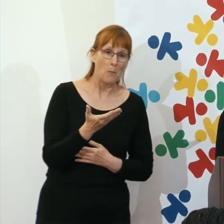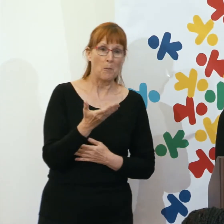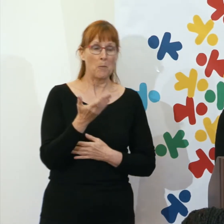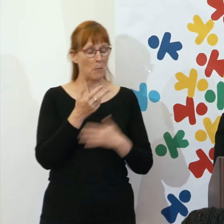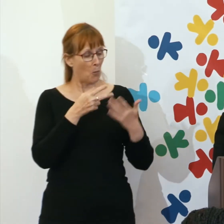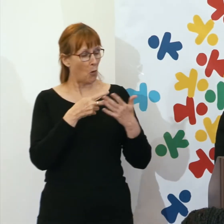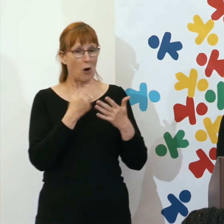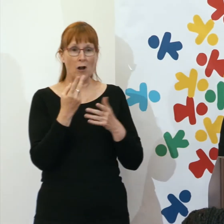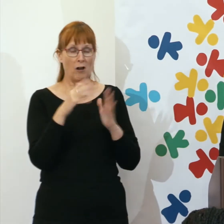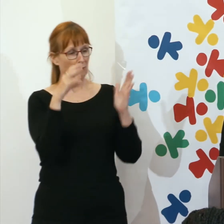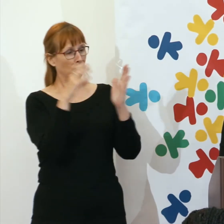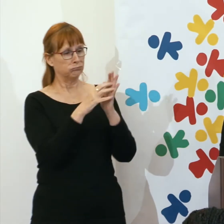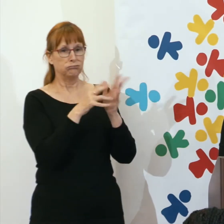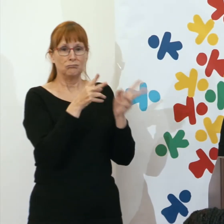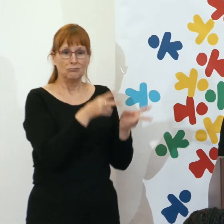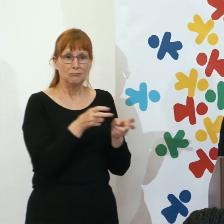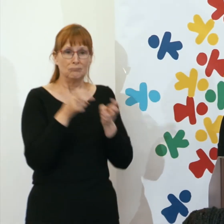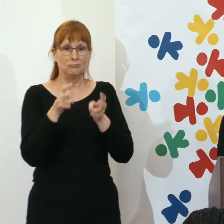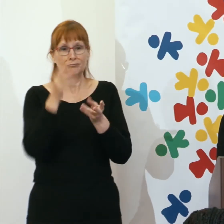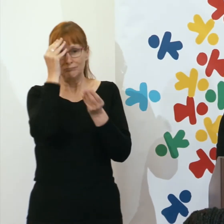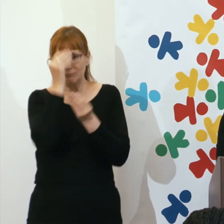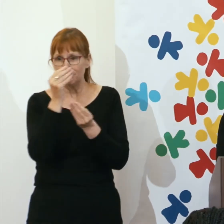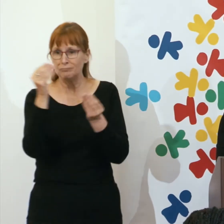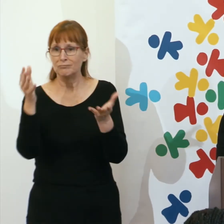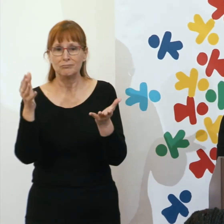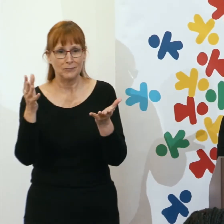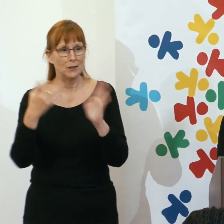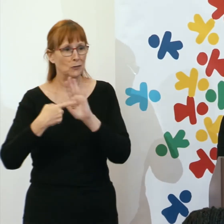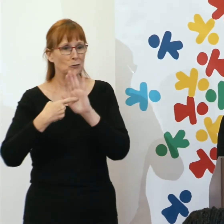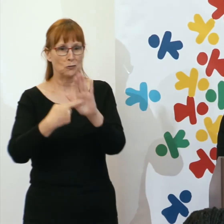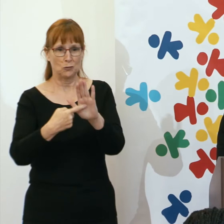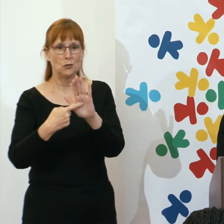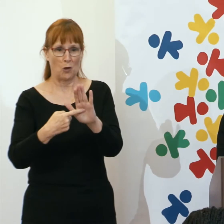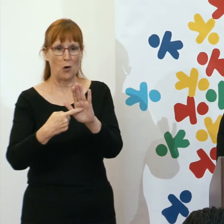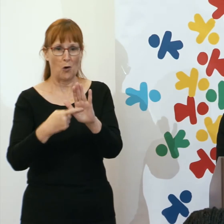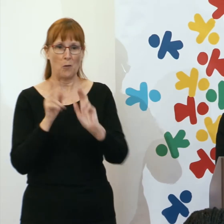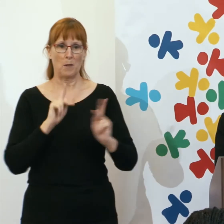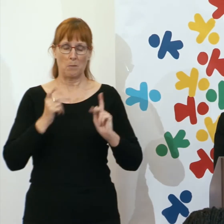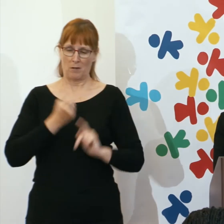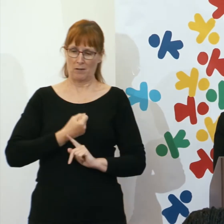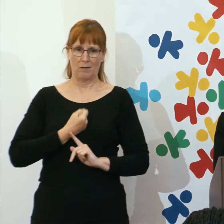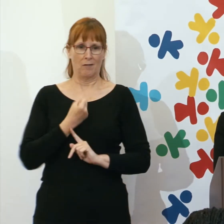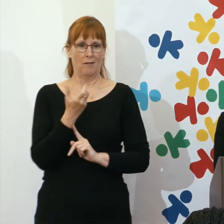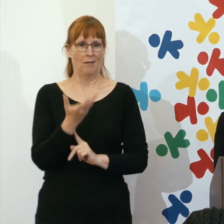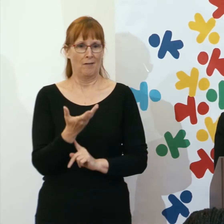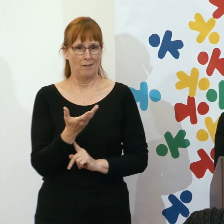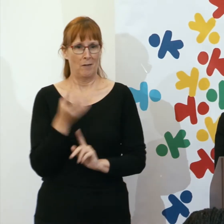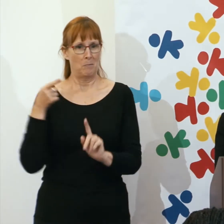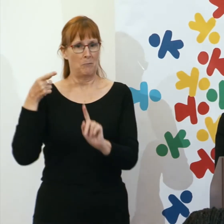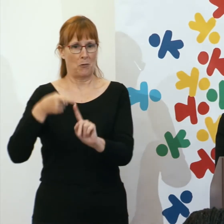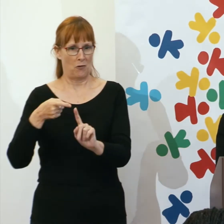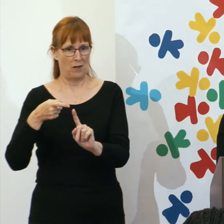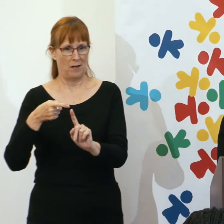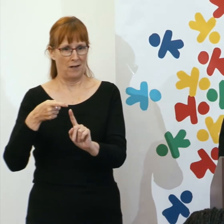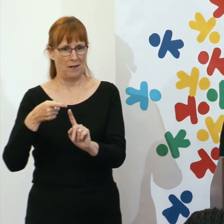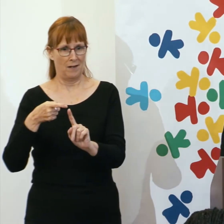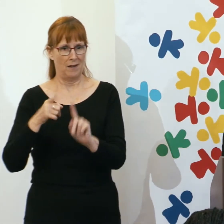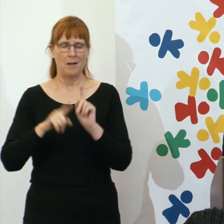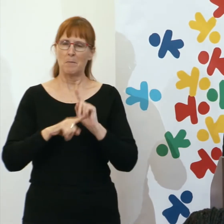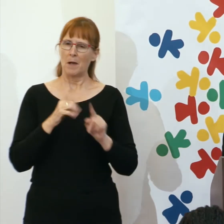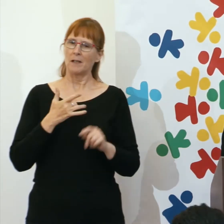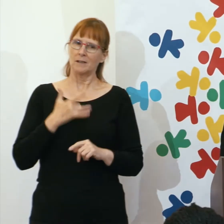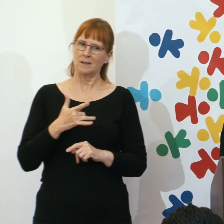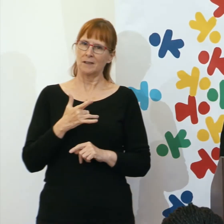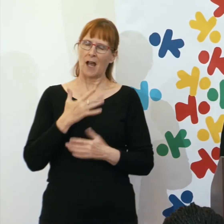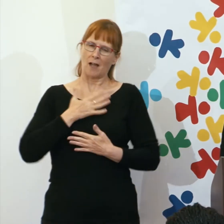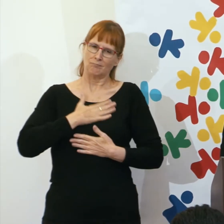reading or some other form of creative artistic expression related to what we're going to discuss that day, but mostly